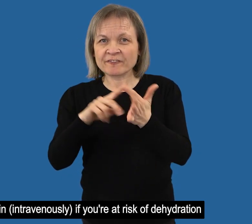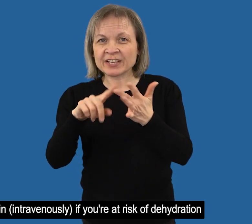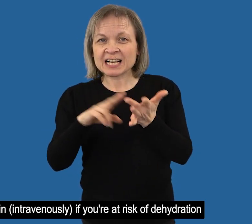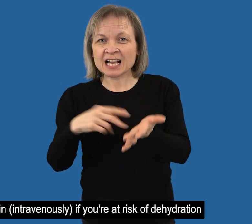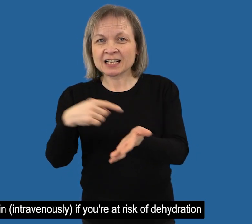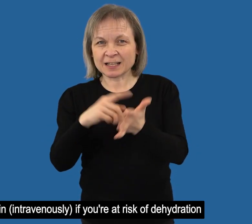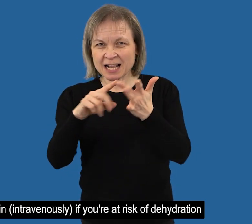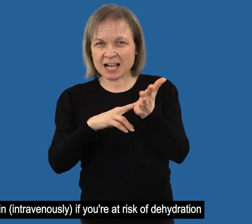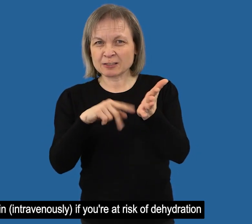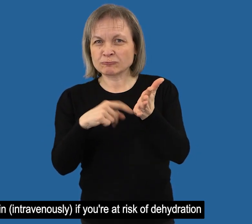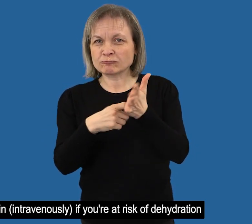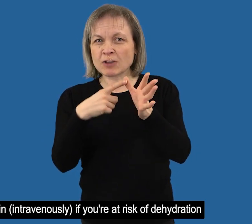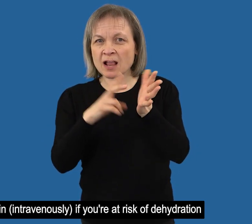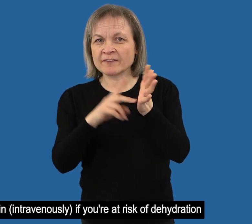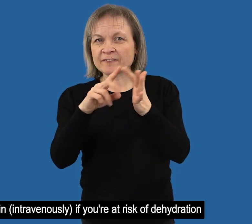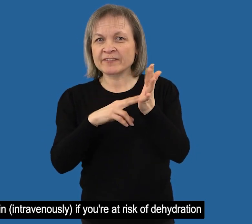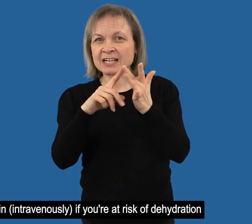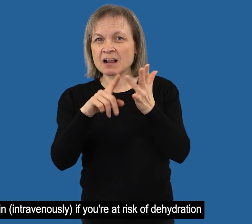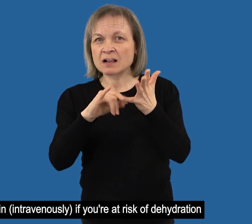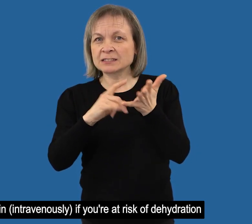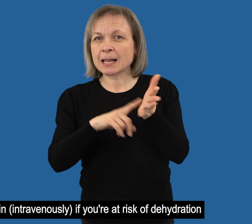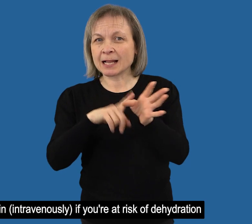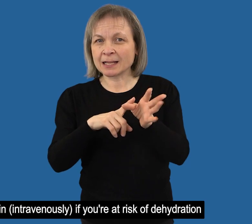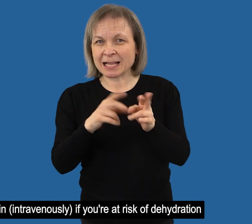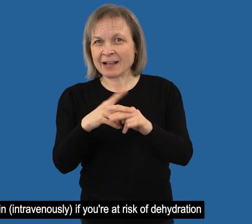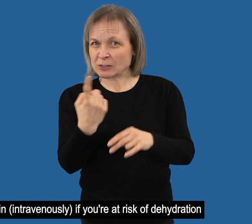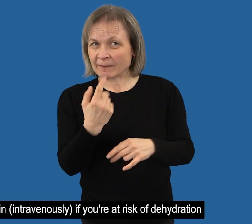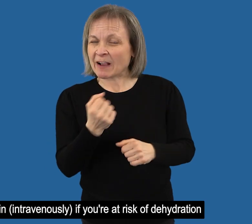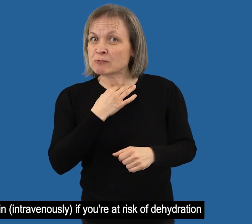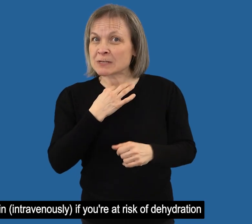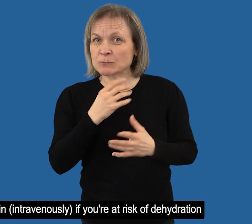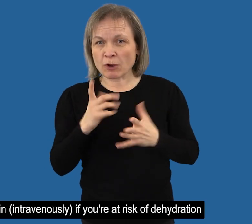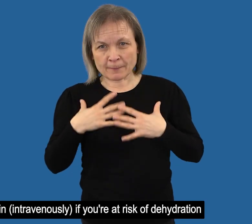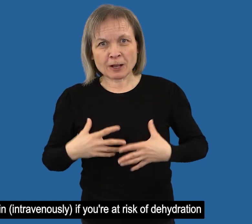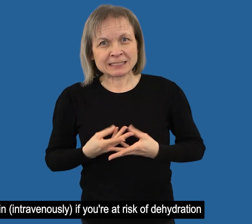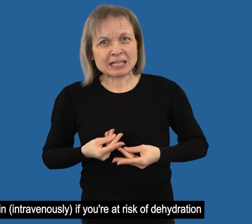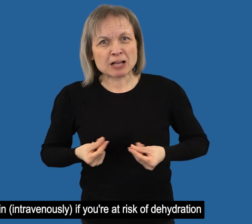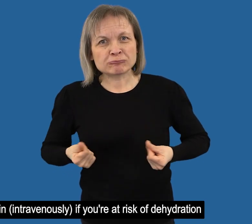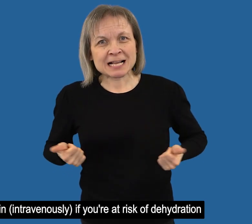Fluids given into a vein intravenously if you're at risk of dehydration.